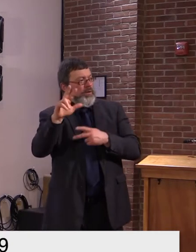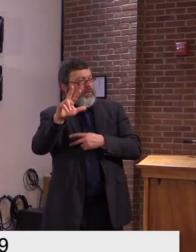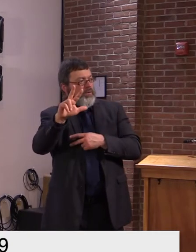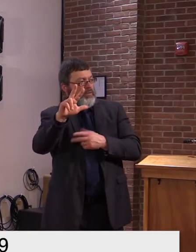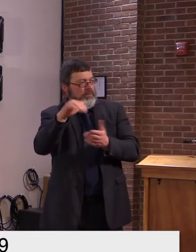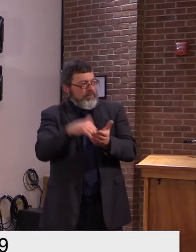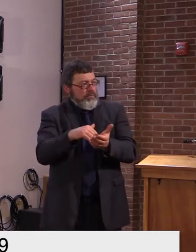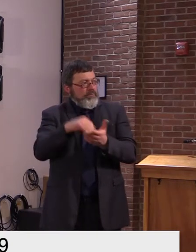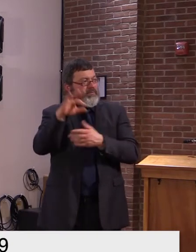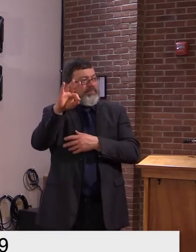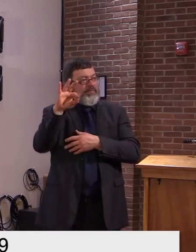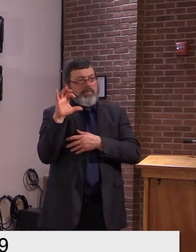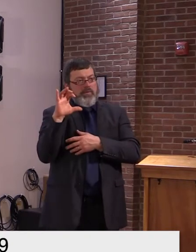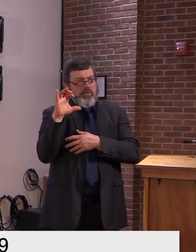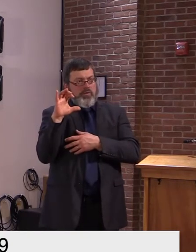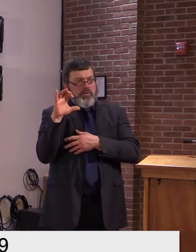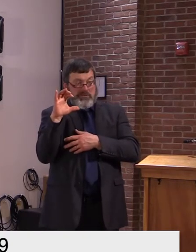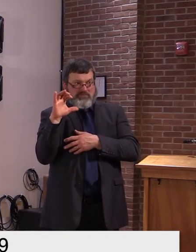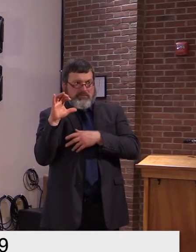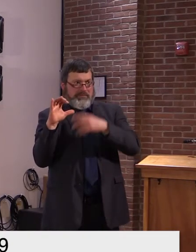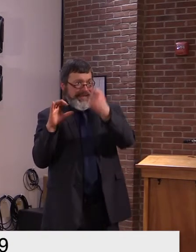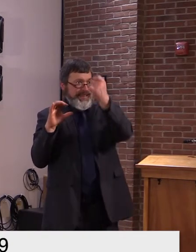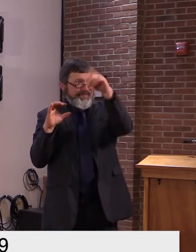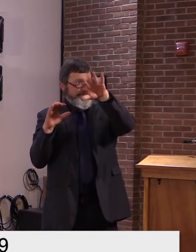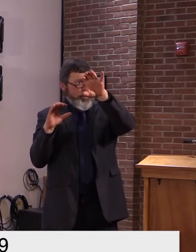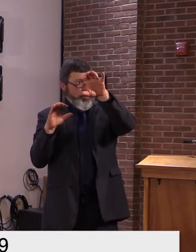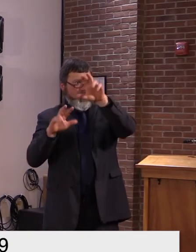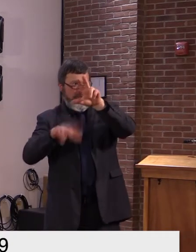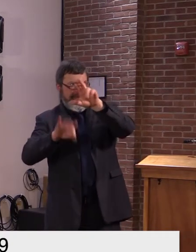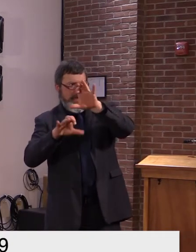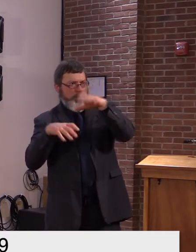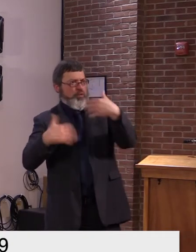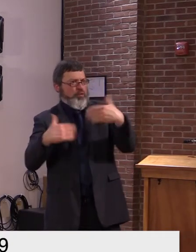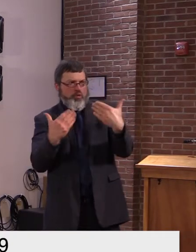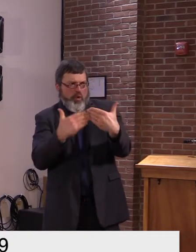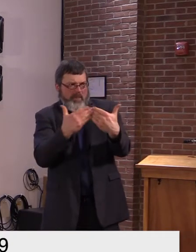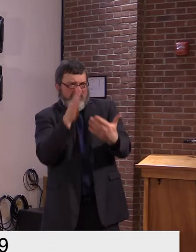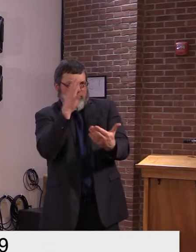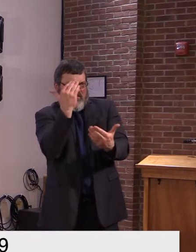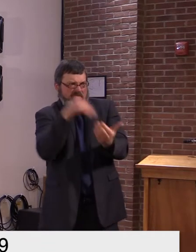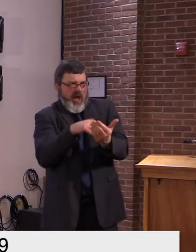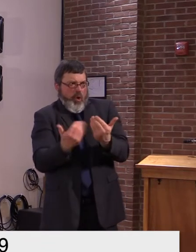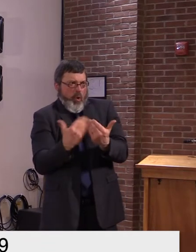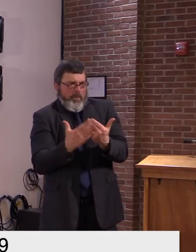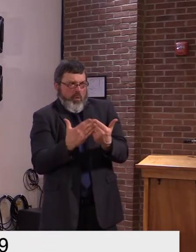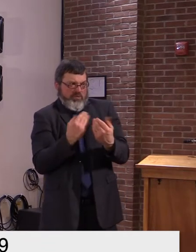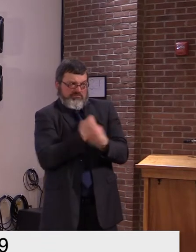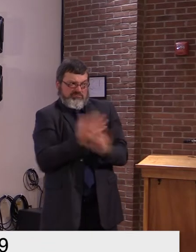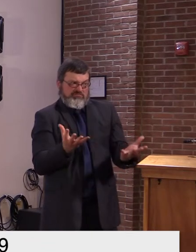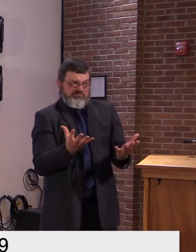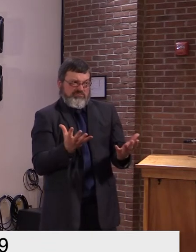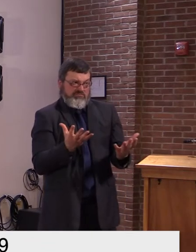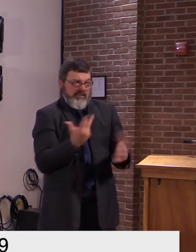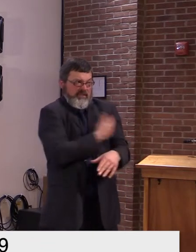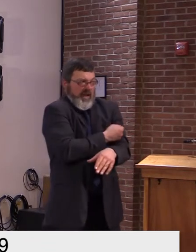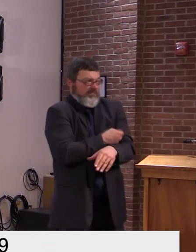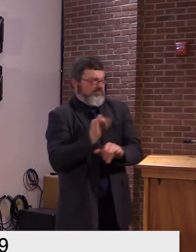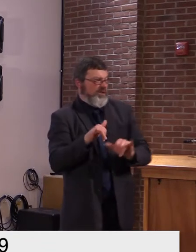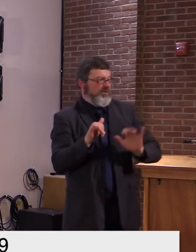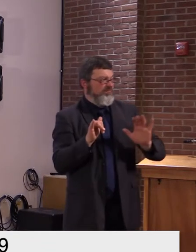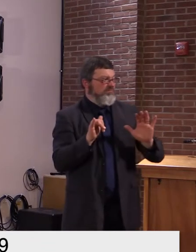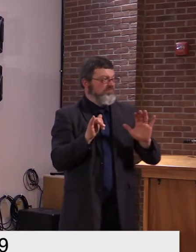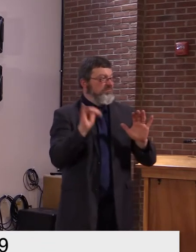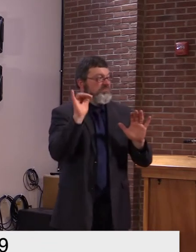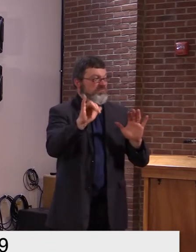doses. Over the two-week period that will have elapsed by the end of this week, that will make